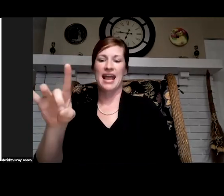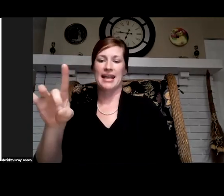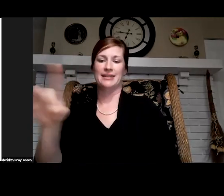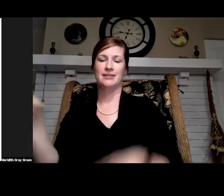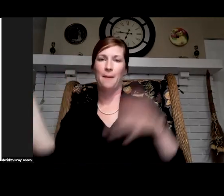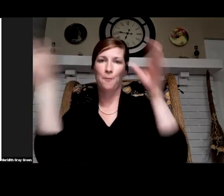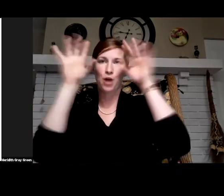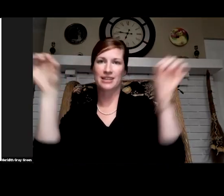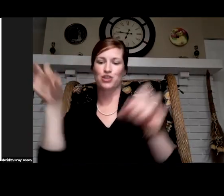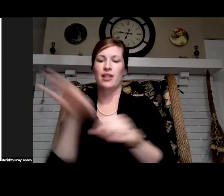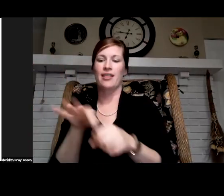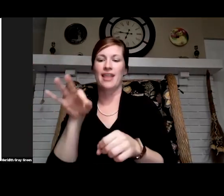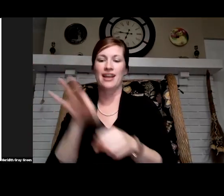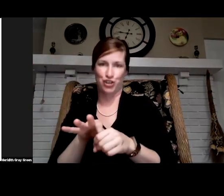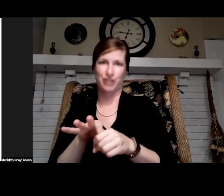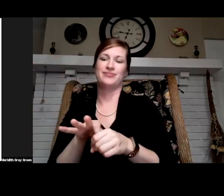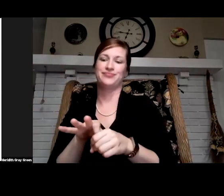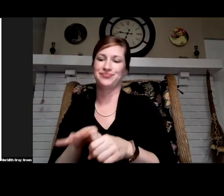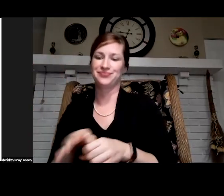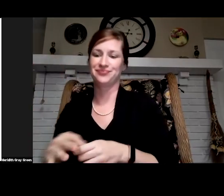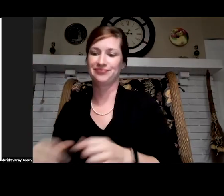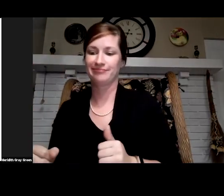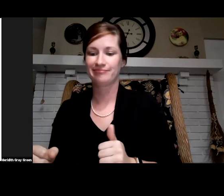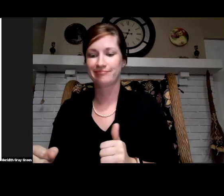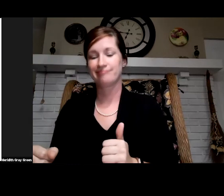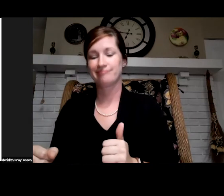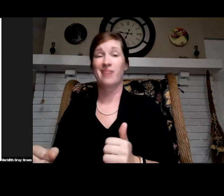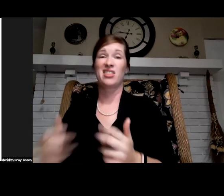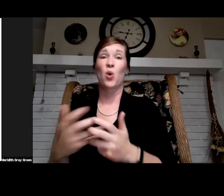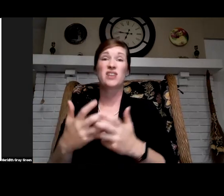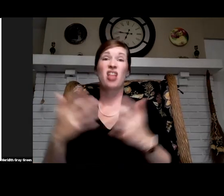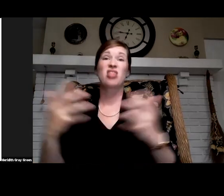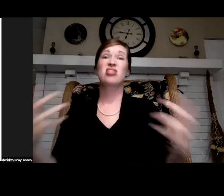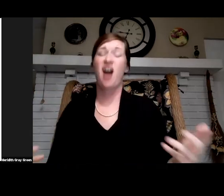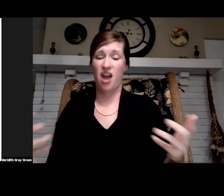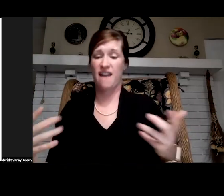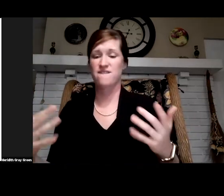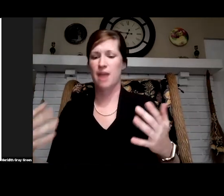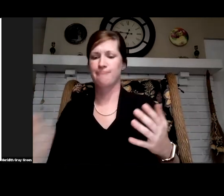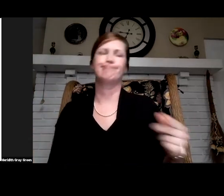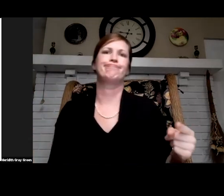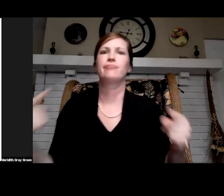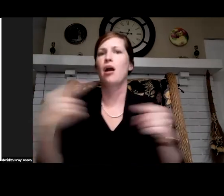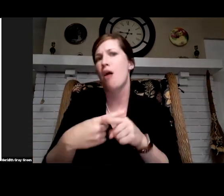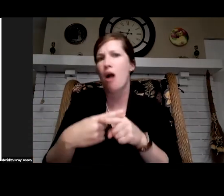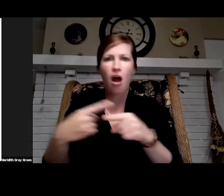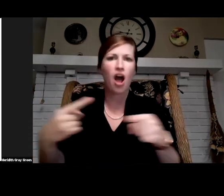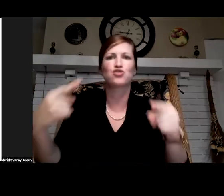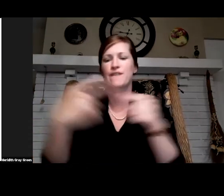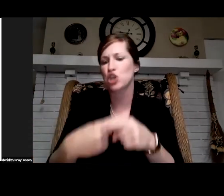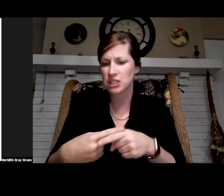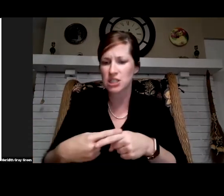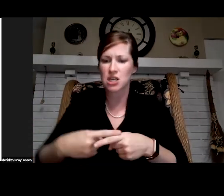And he made this in 2008 during the presidential election. And there was